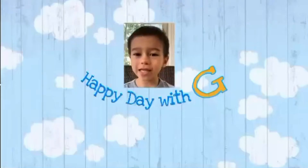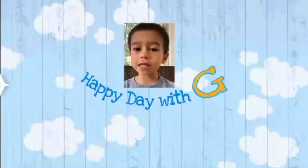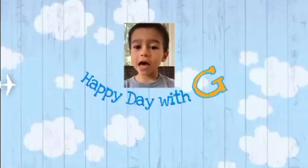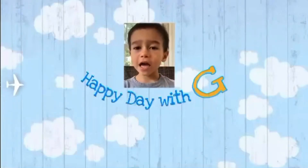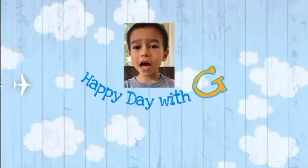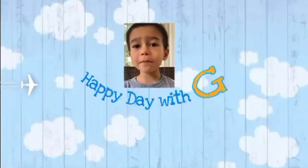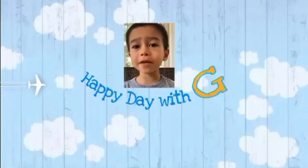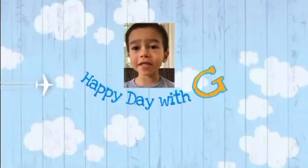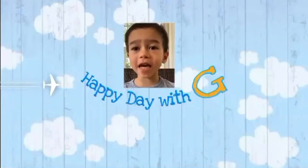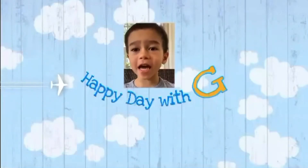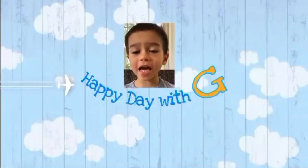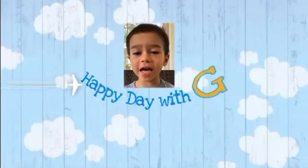a happy day! Yay!